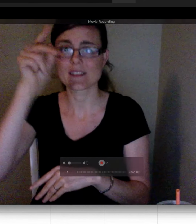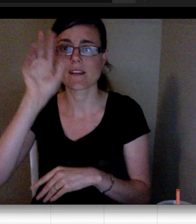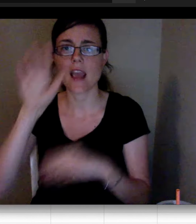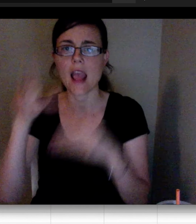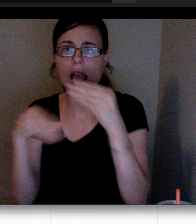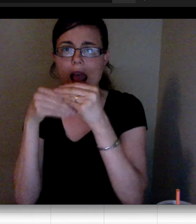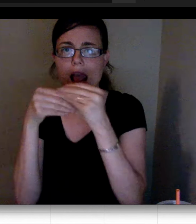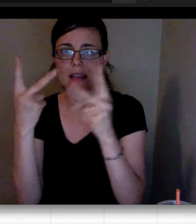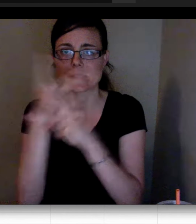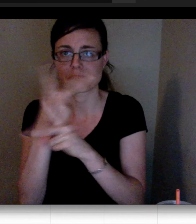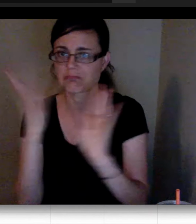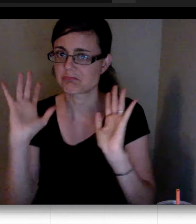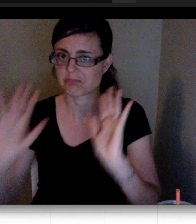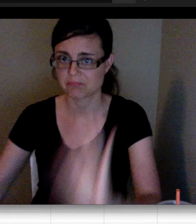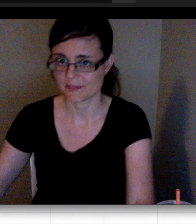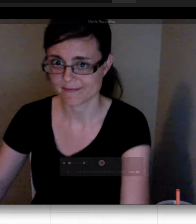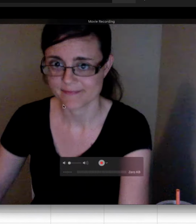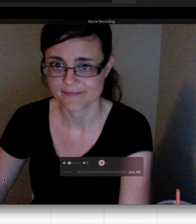So you'll see at the top,